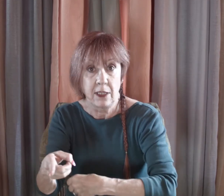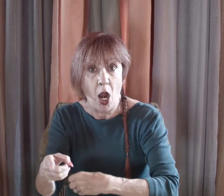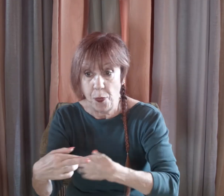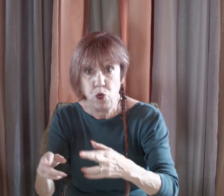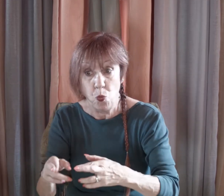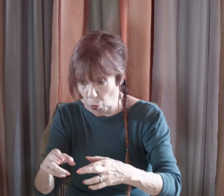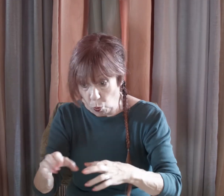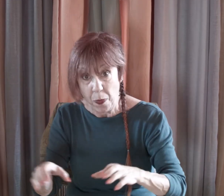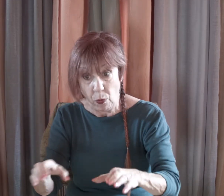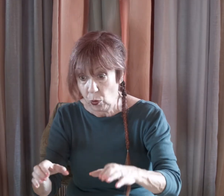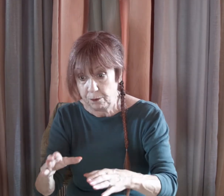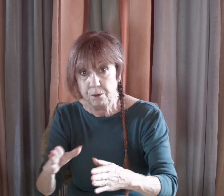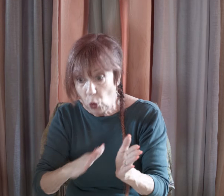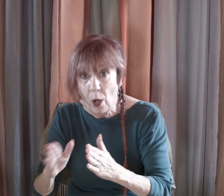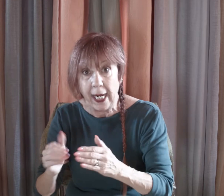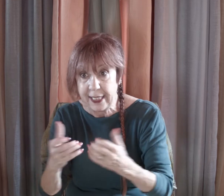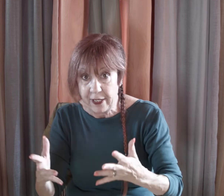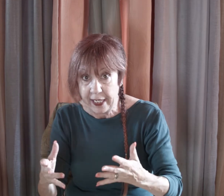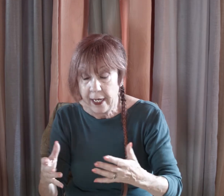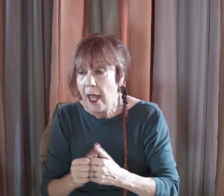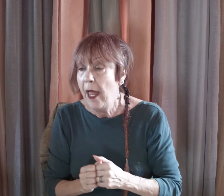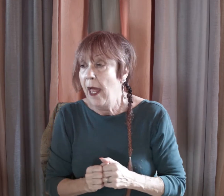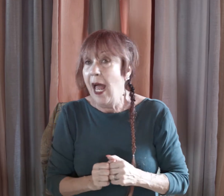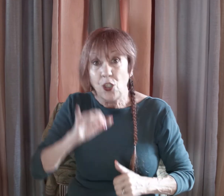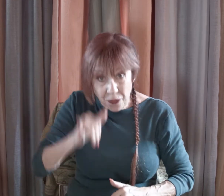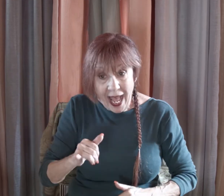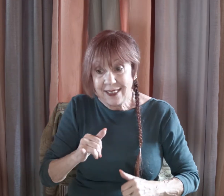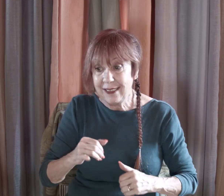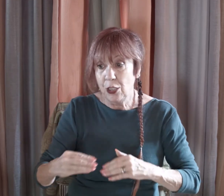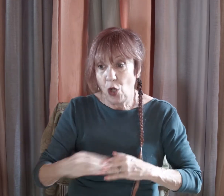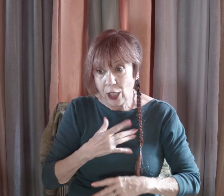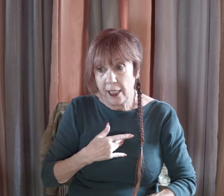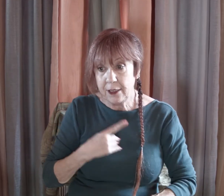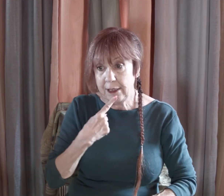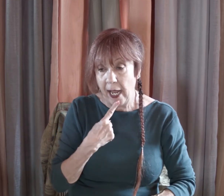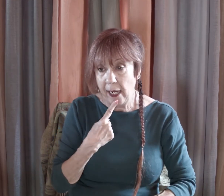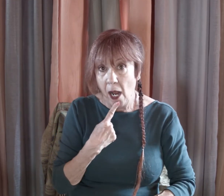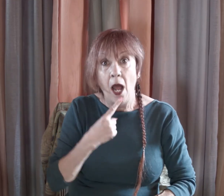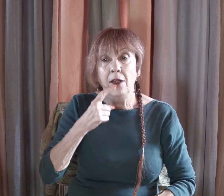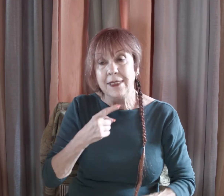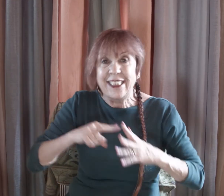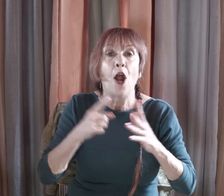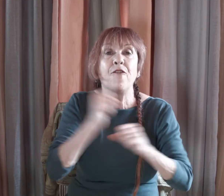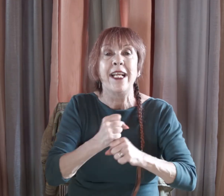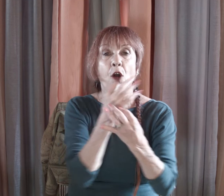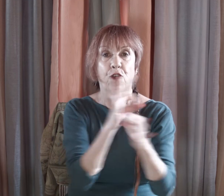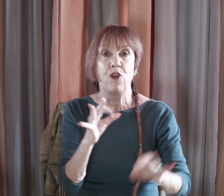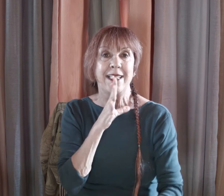said, you can't be there anymore. That's when the free speech idea had to be fought. Because if you want to do politics, you can't tell